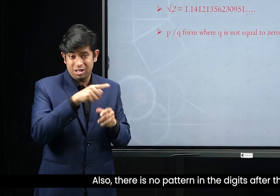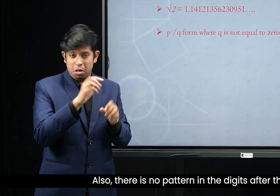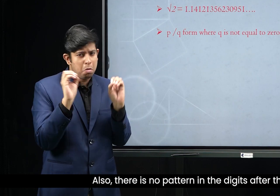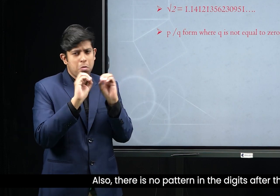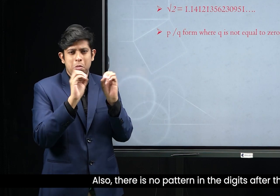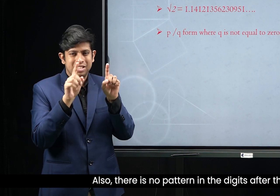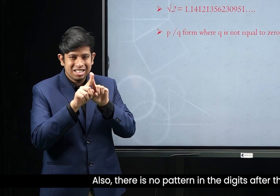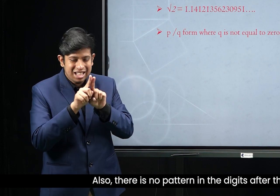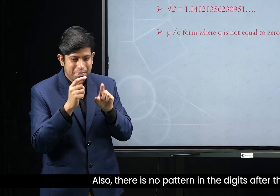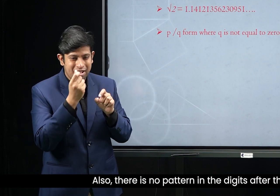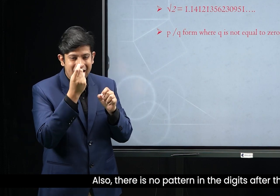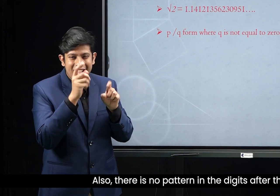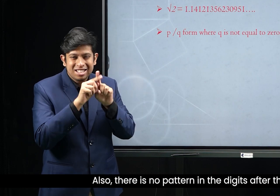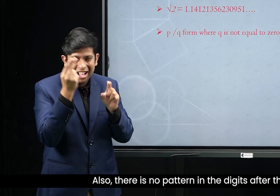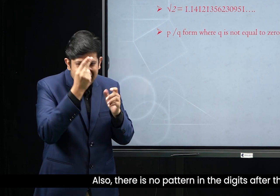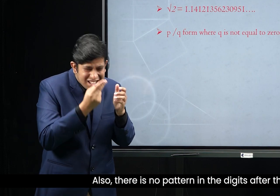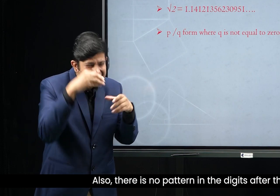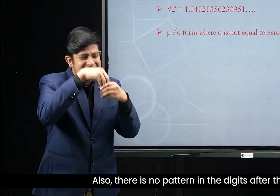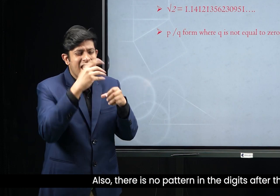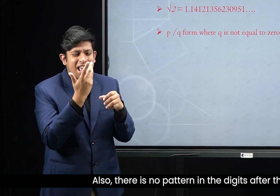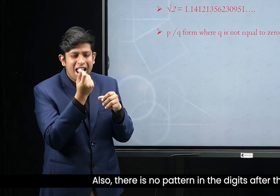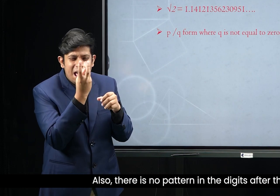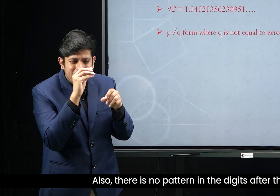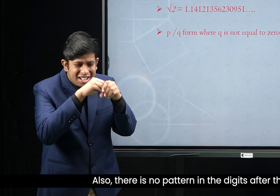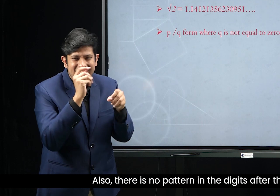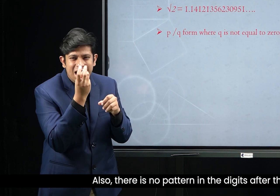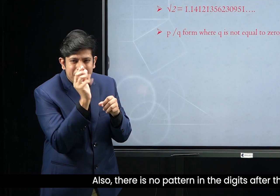Also, there is no pattern in the digits after the decimal.